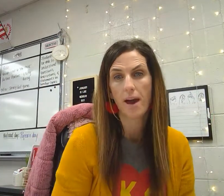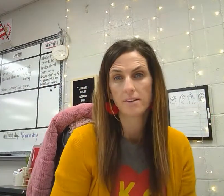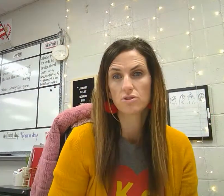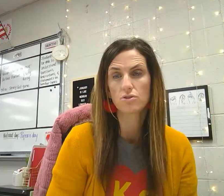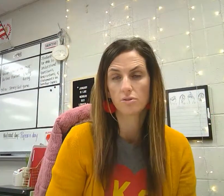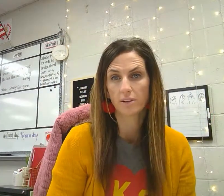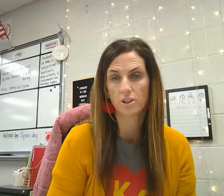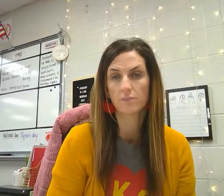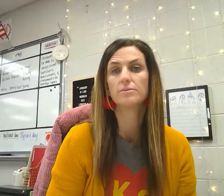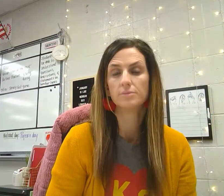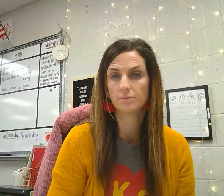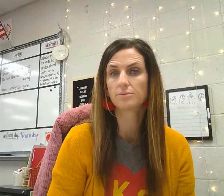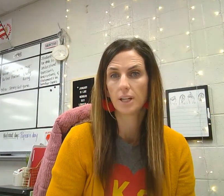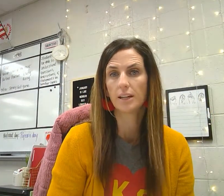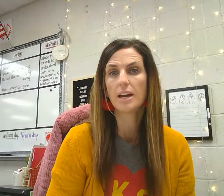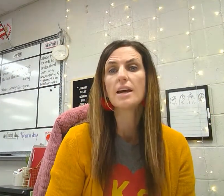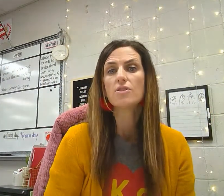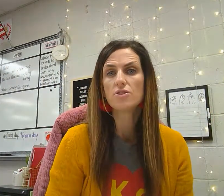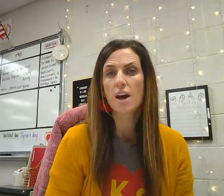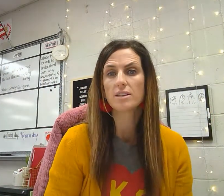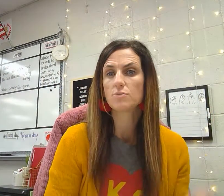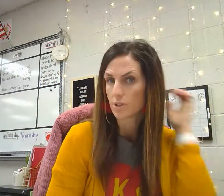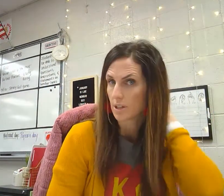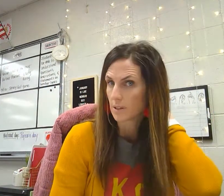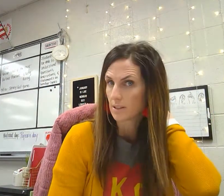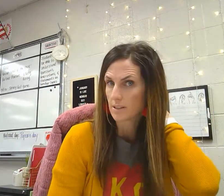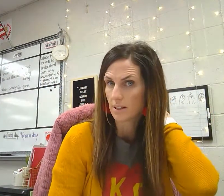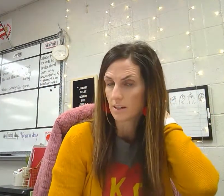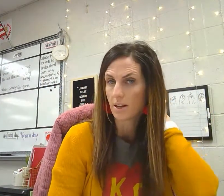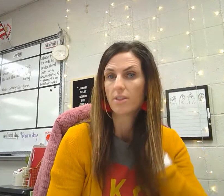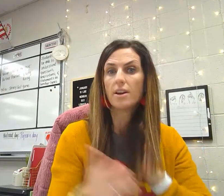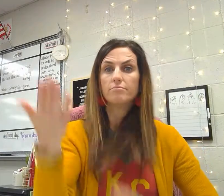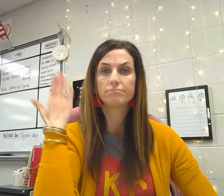past direction. Okay, that is more typically seen than